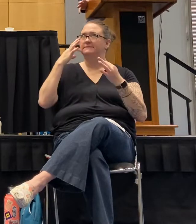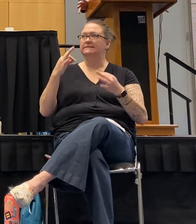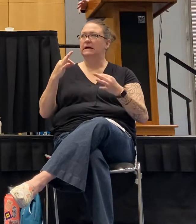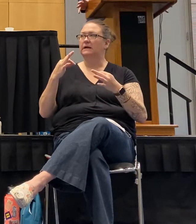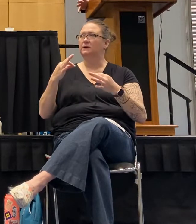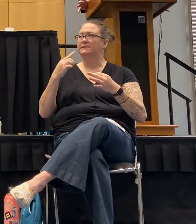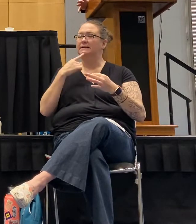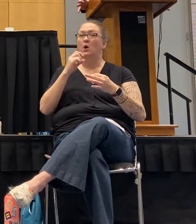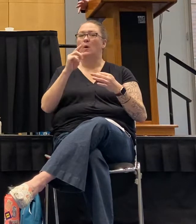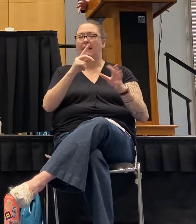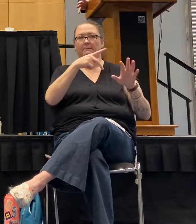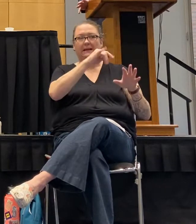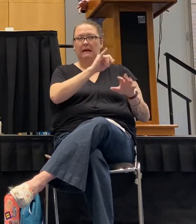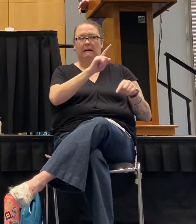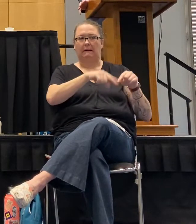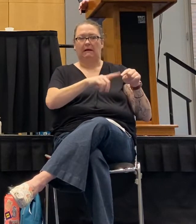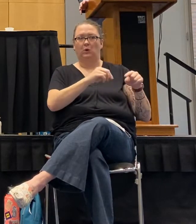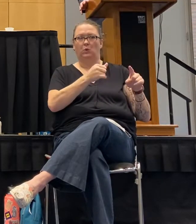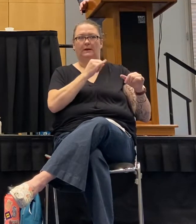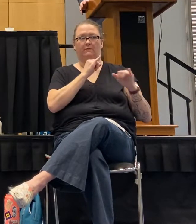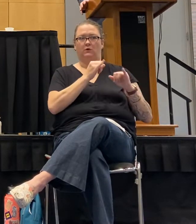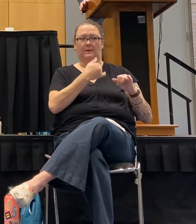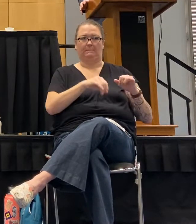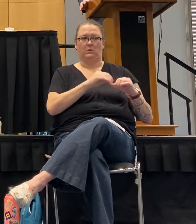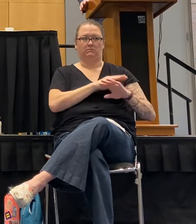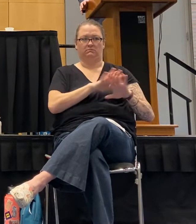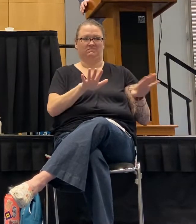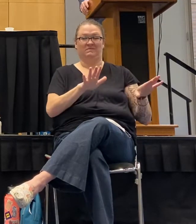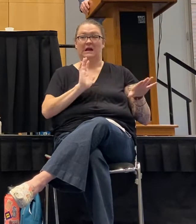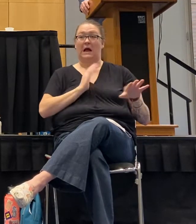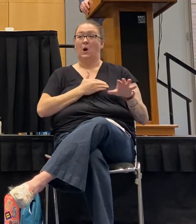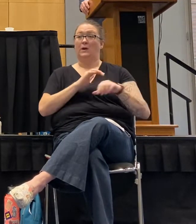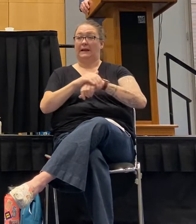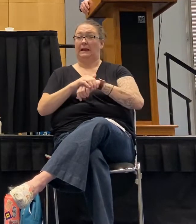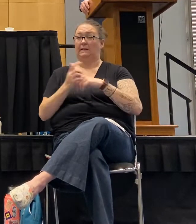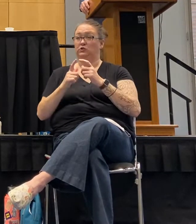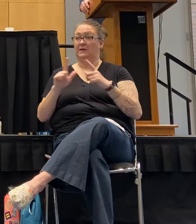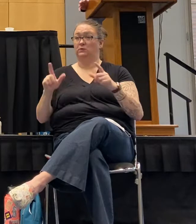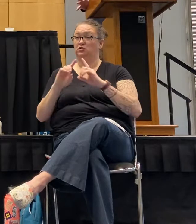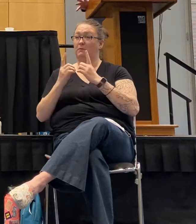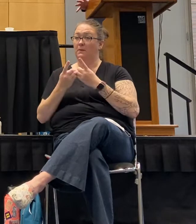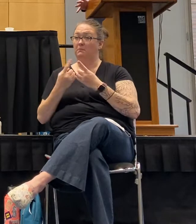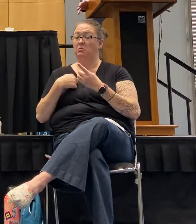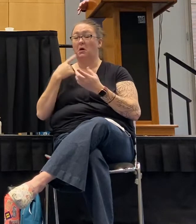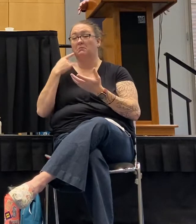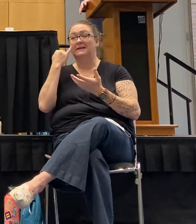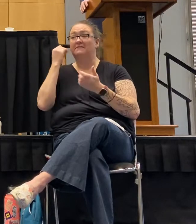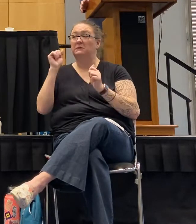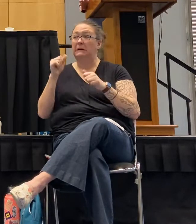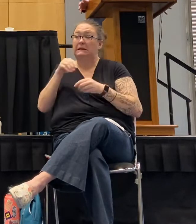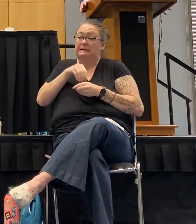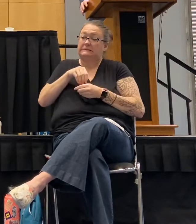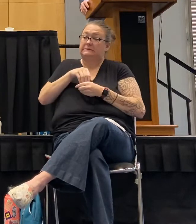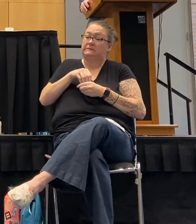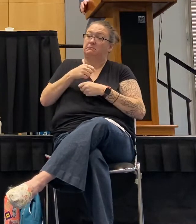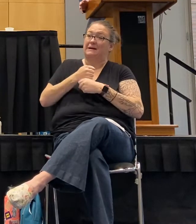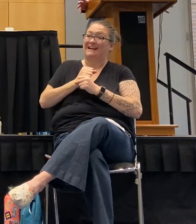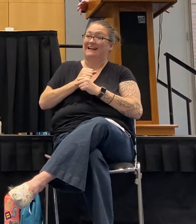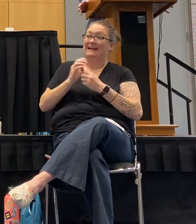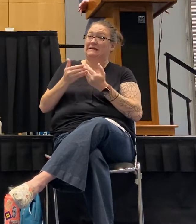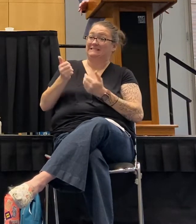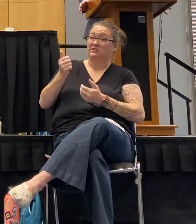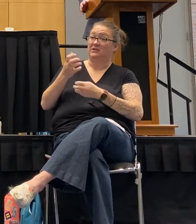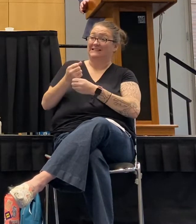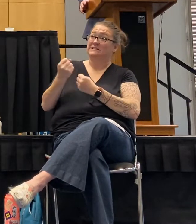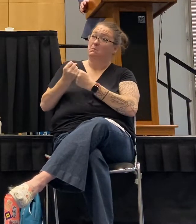the PI doing this interview anymore, is our English language department. We thought if we can do it internally and make it easier and get some